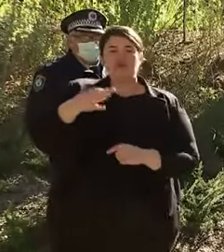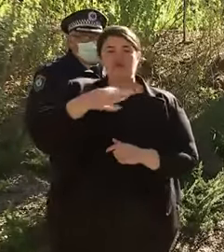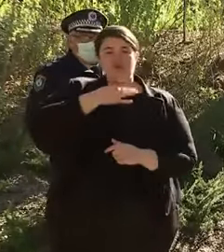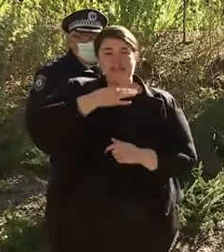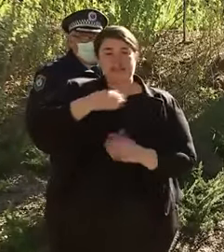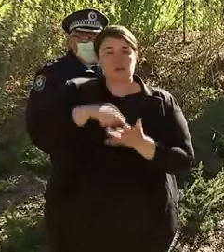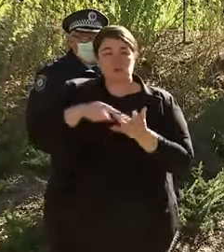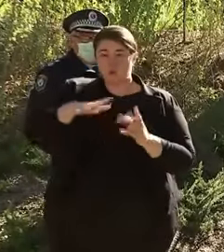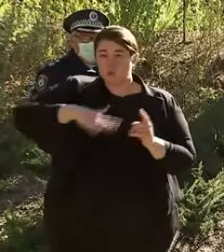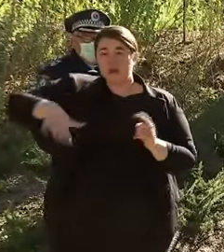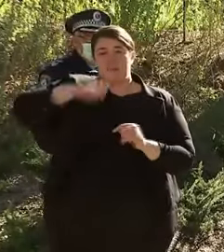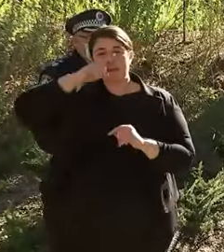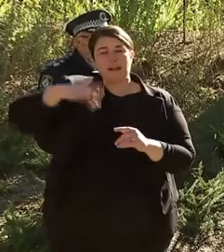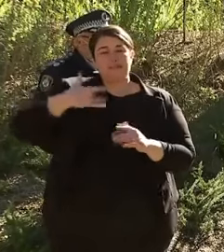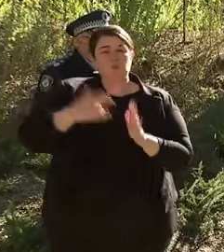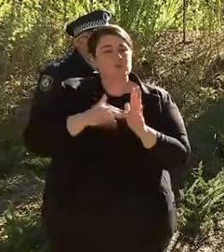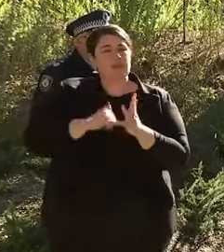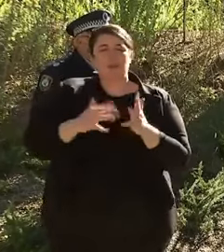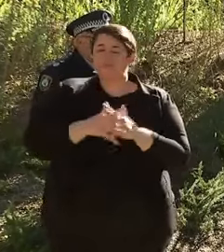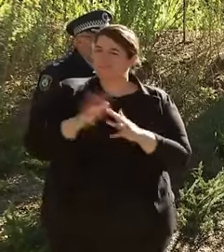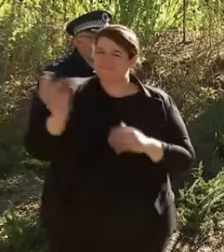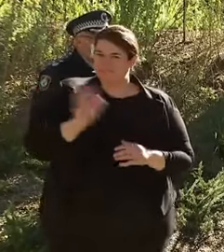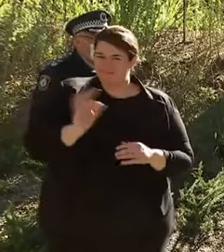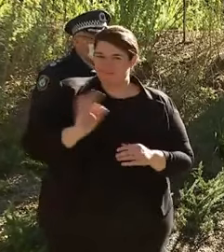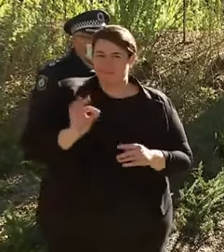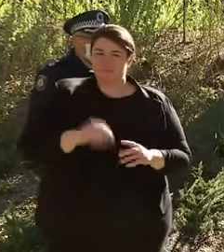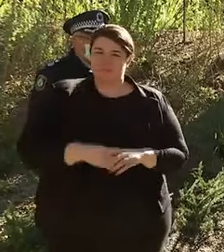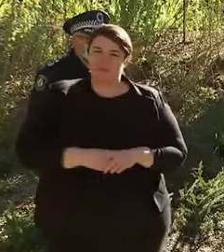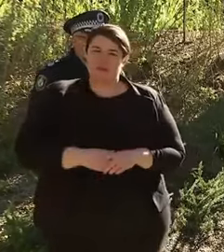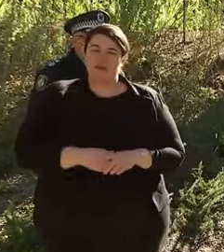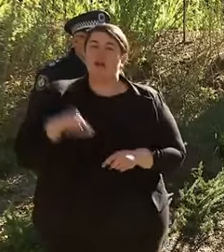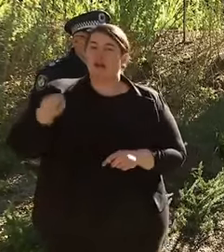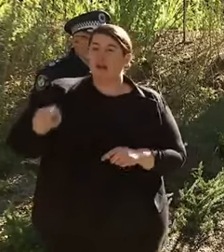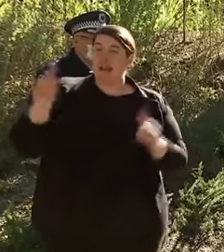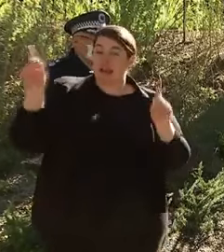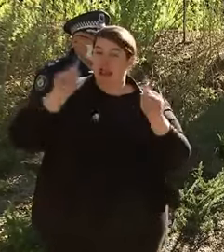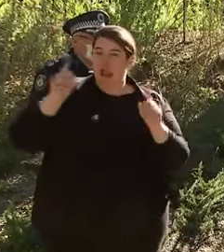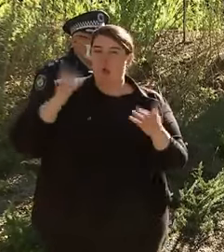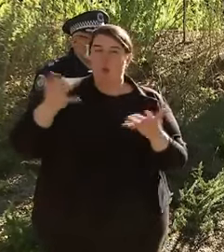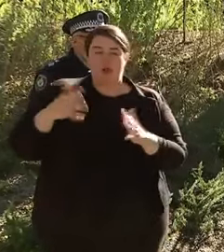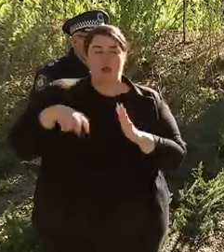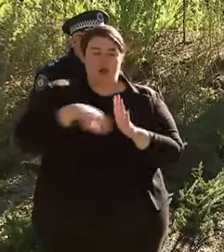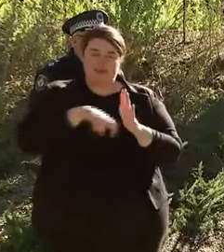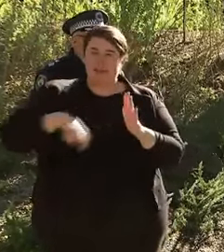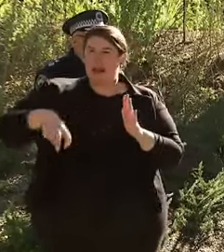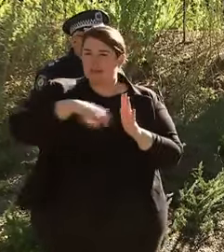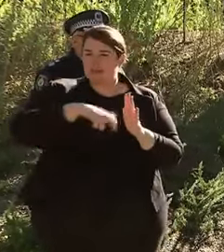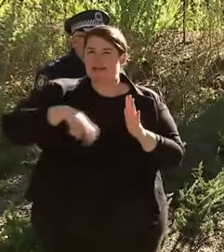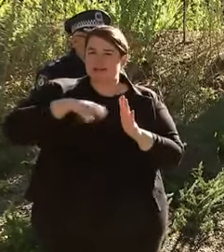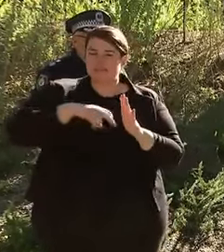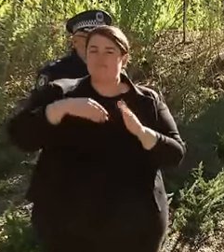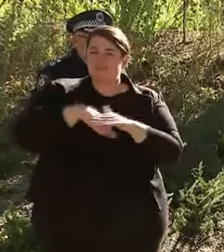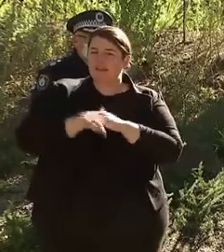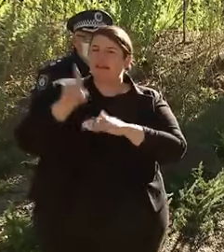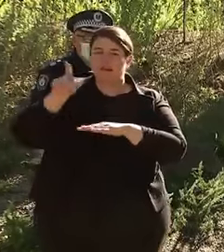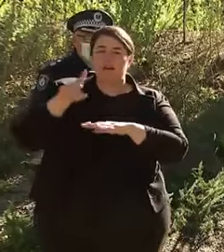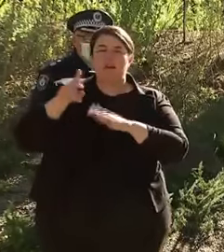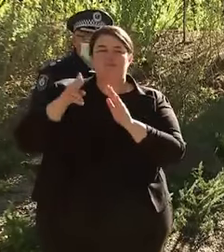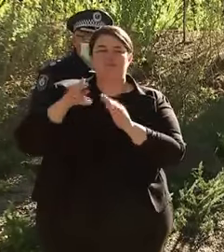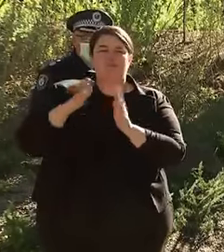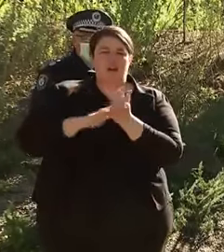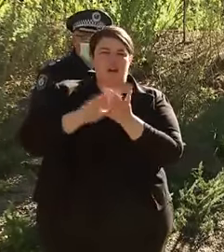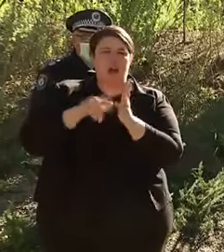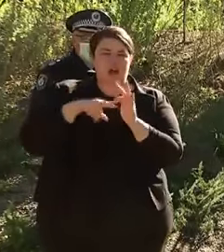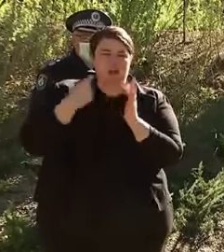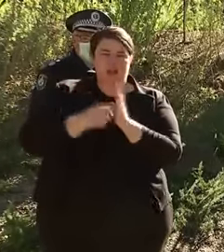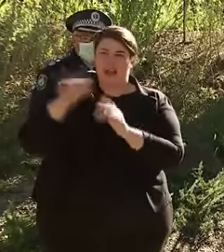South Wales. The case is currently isolating in Hunter New England and poses